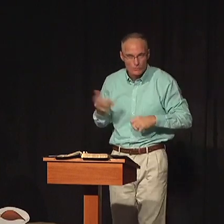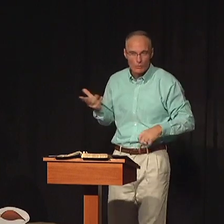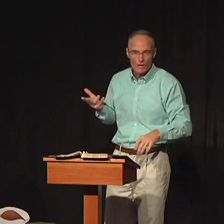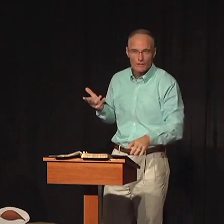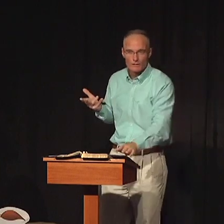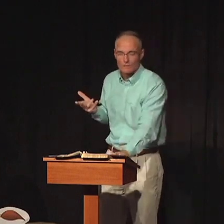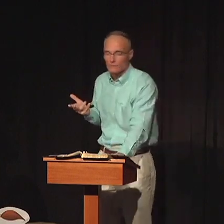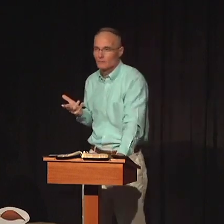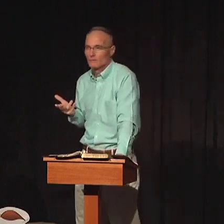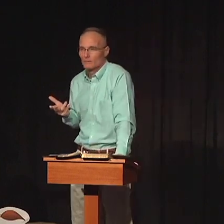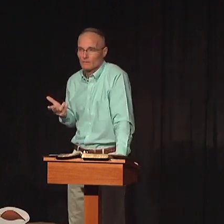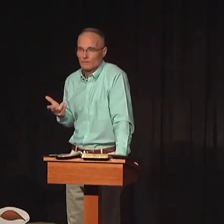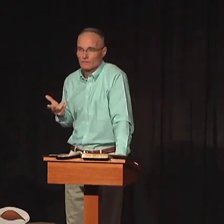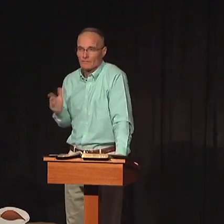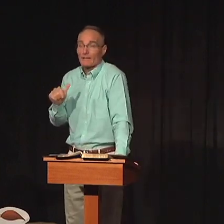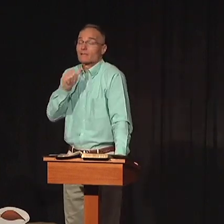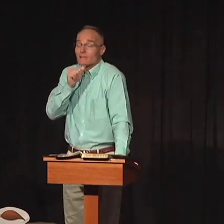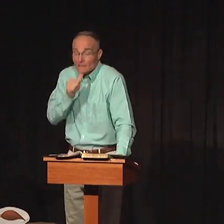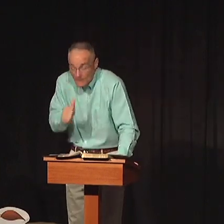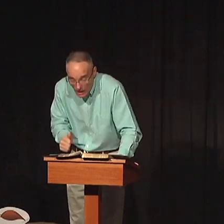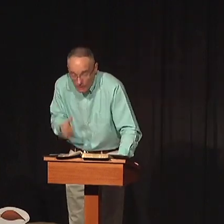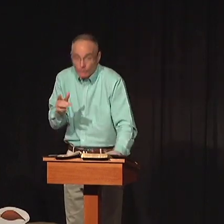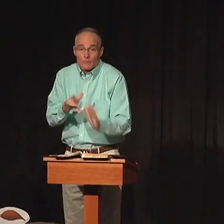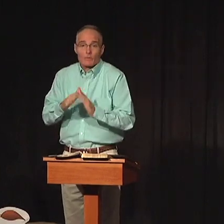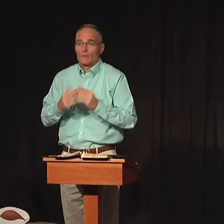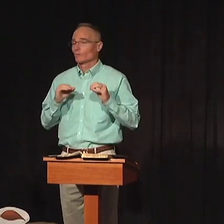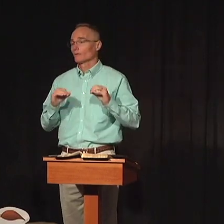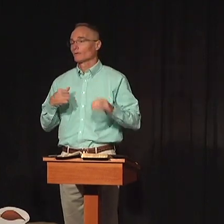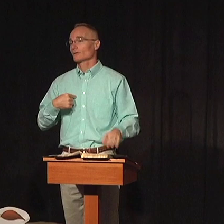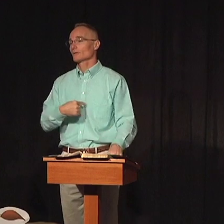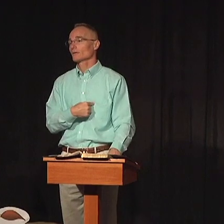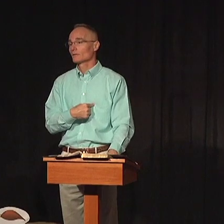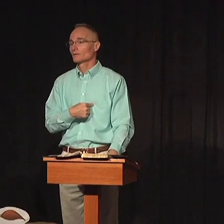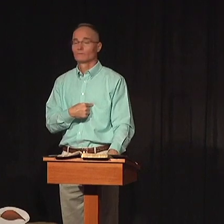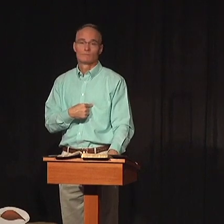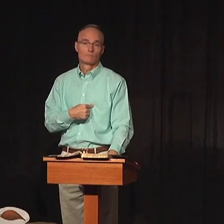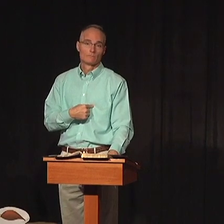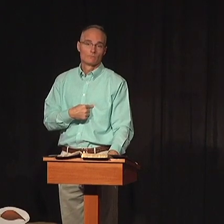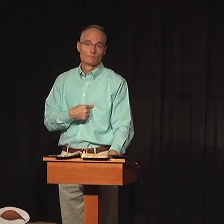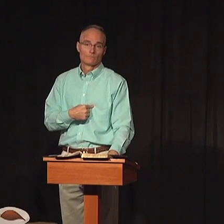Okay, the problem here is what? That is not what the Bible teaches us.